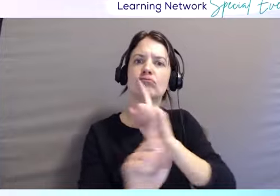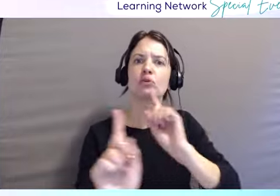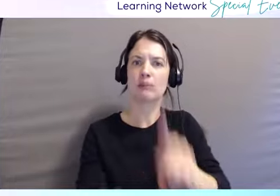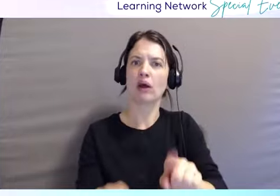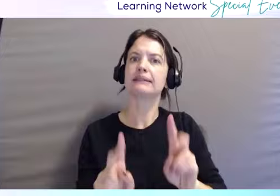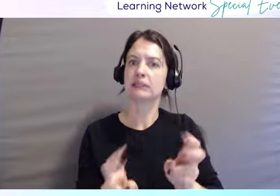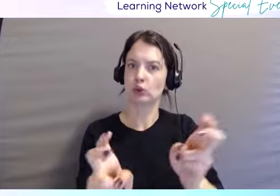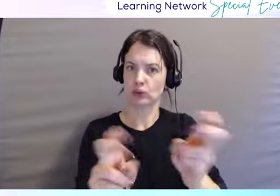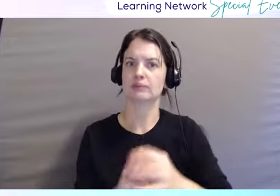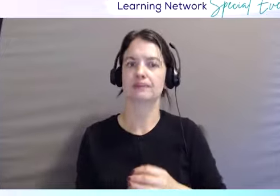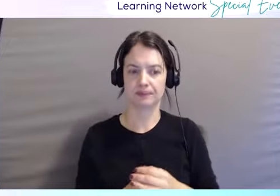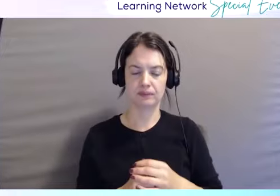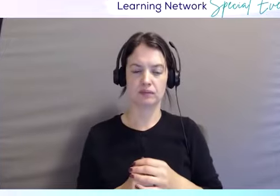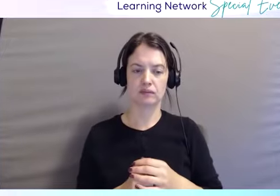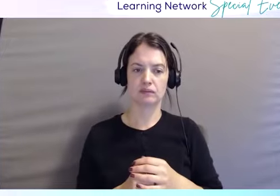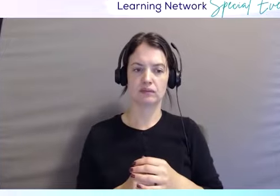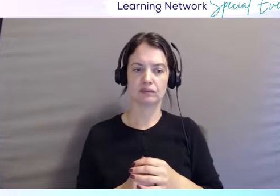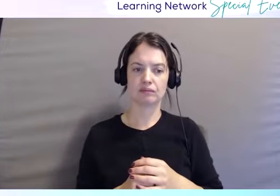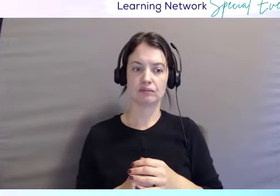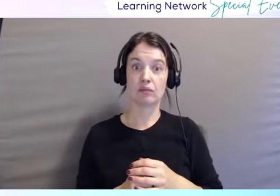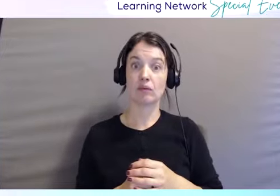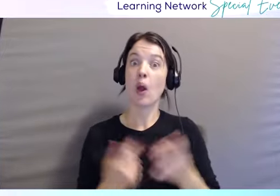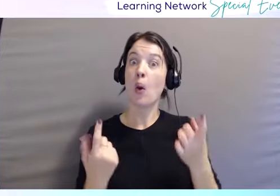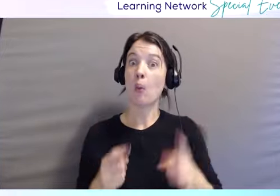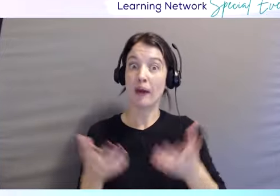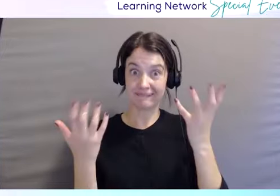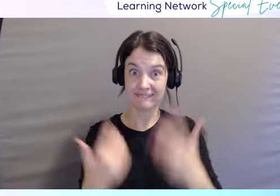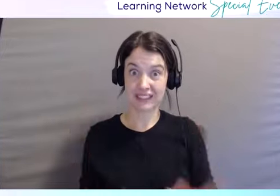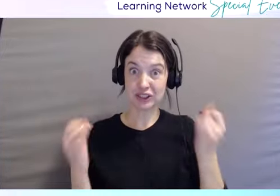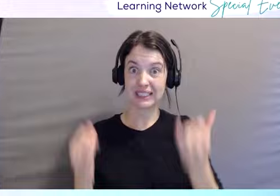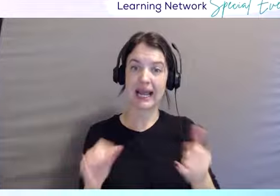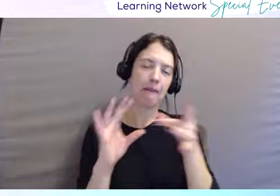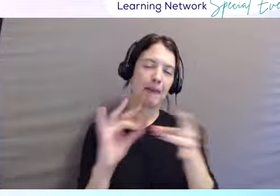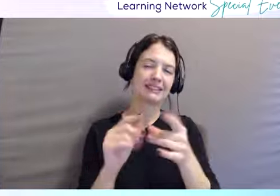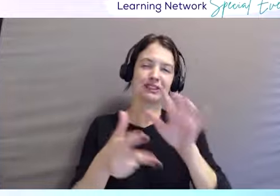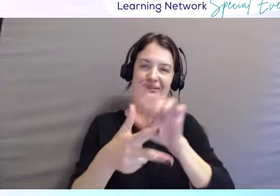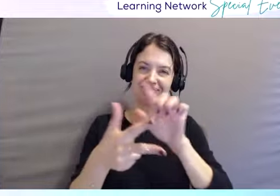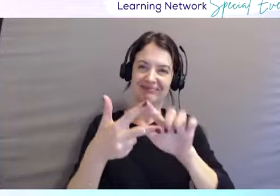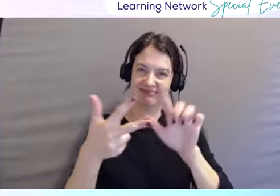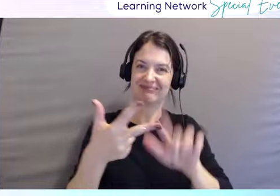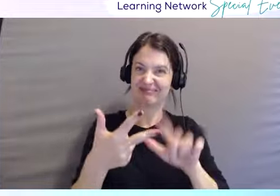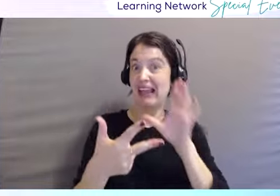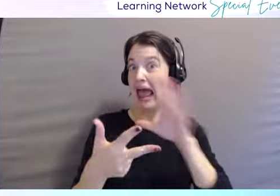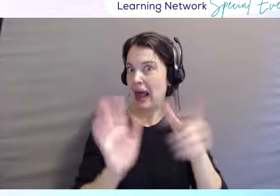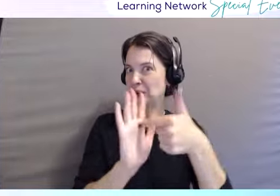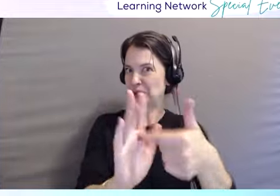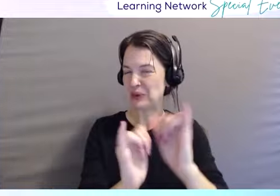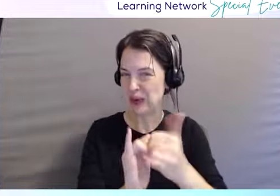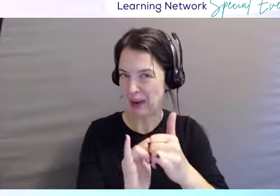key messages that you'll be left with. And I'm just going to go ahead now and illustrate them. But first and foremost, this is not a